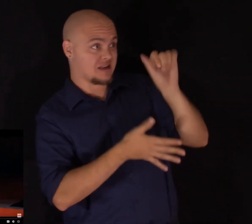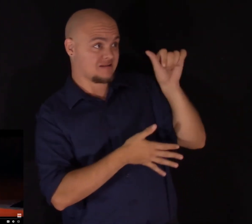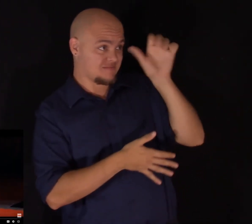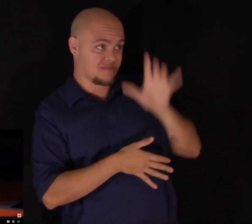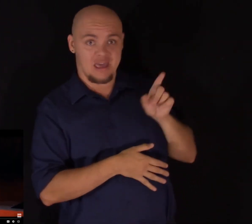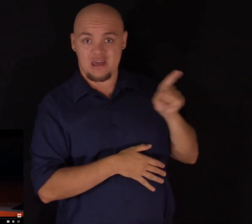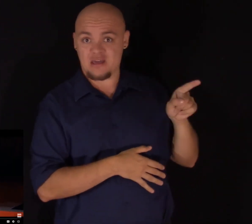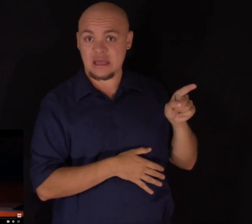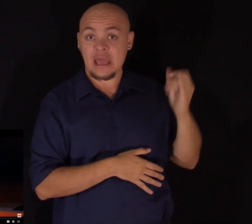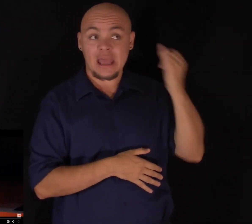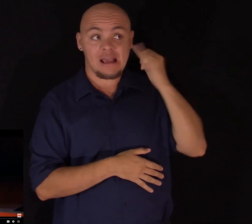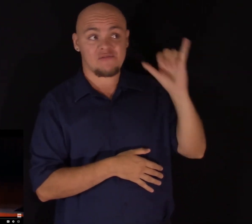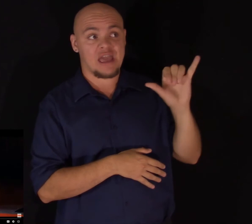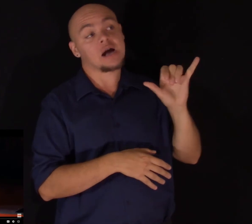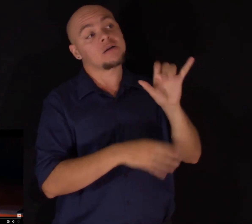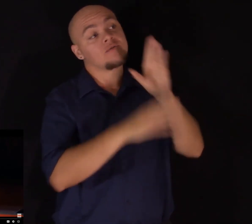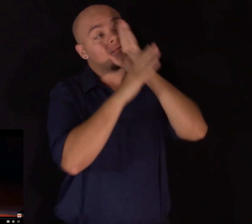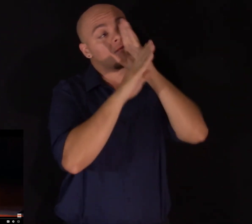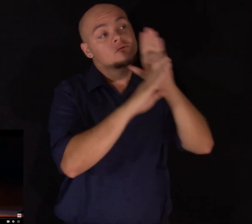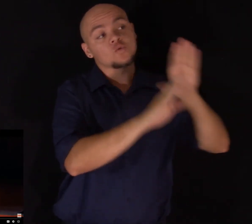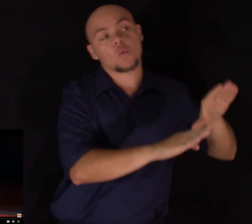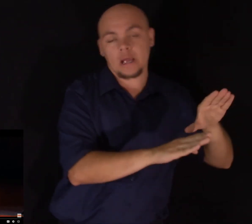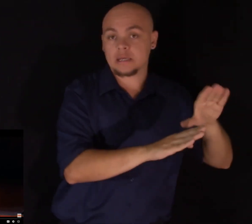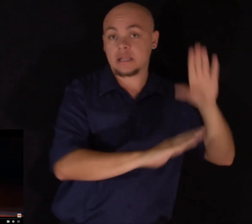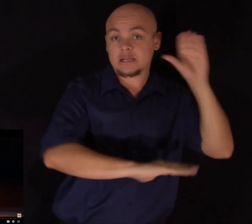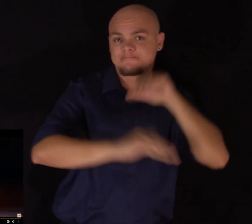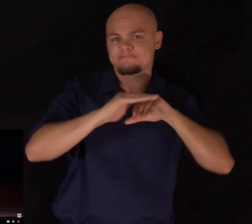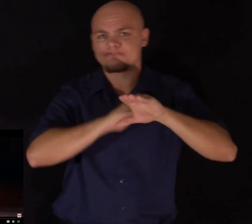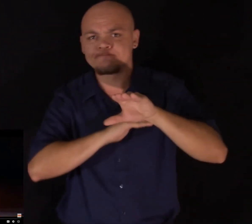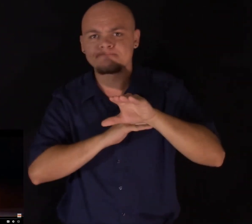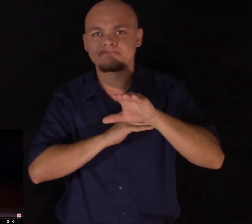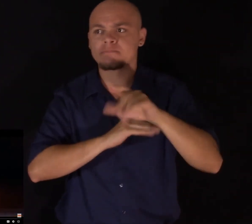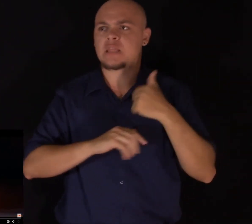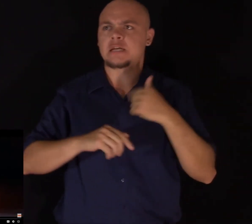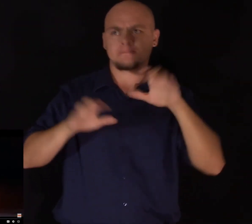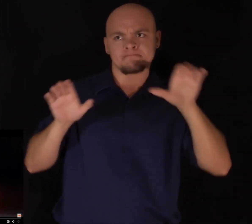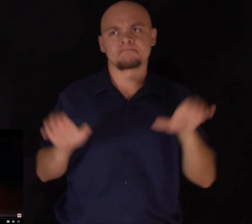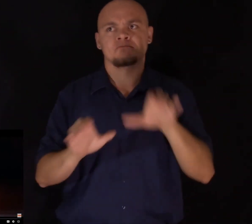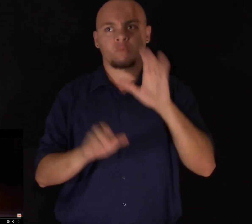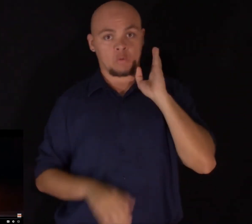if we can quiet it down and walk in and say, I'm going to do this,